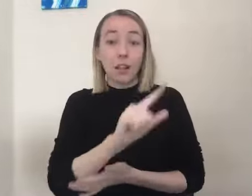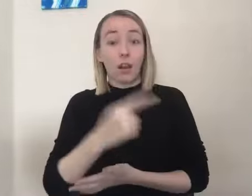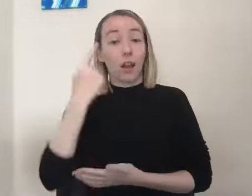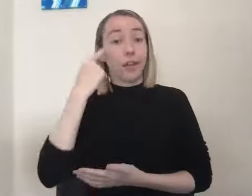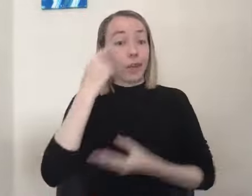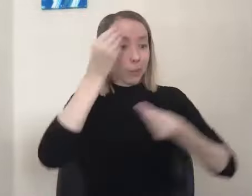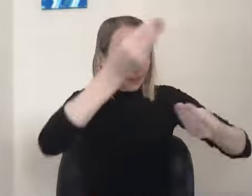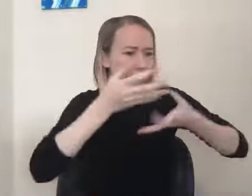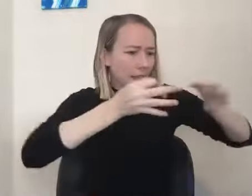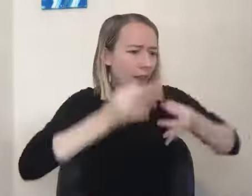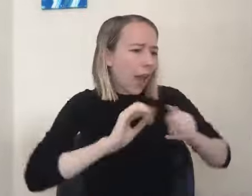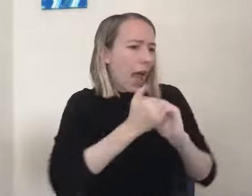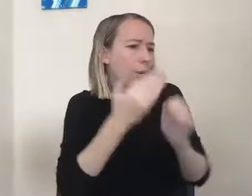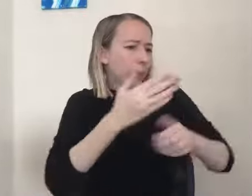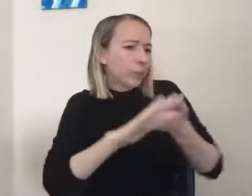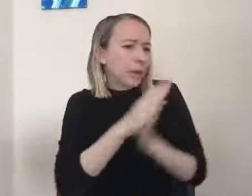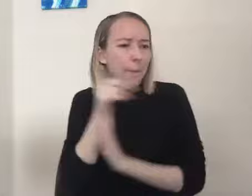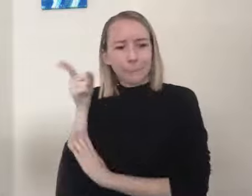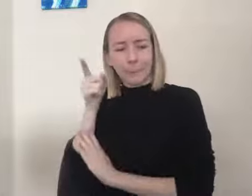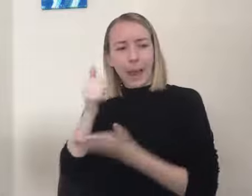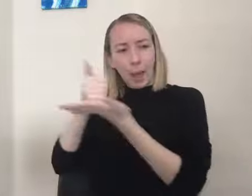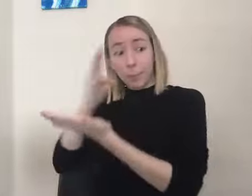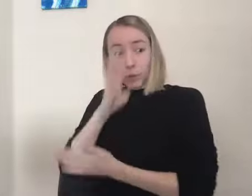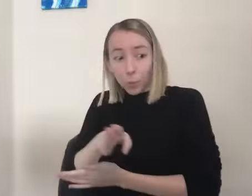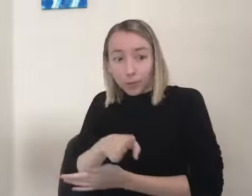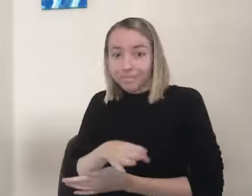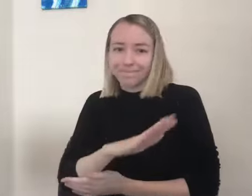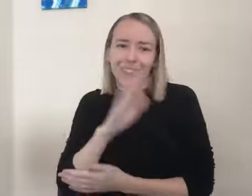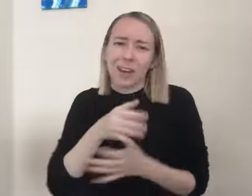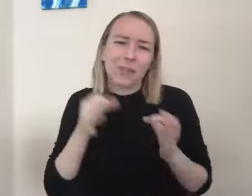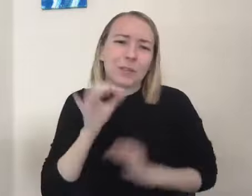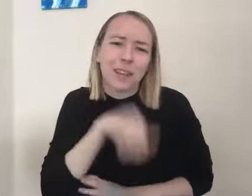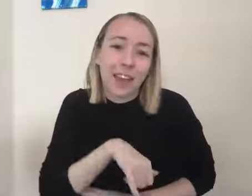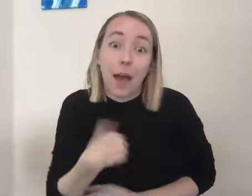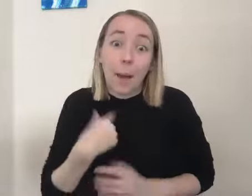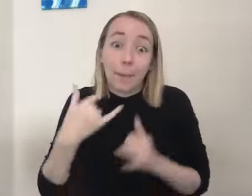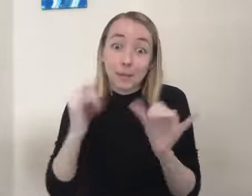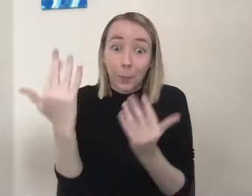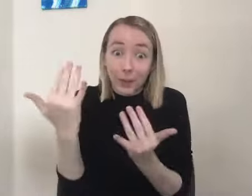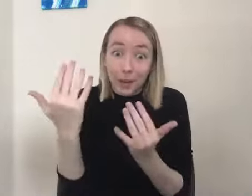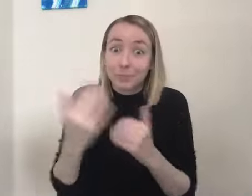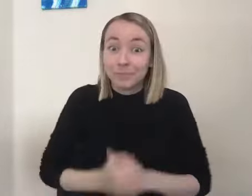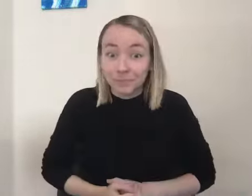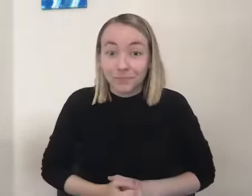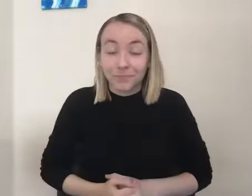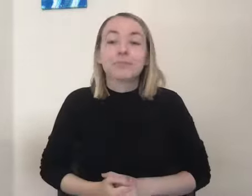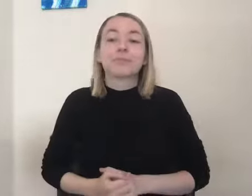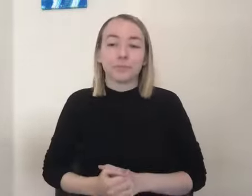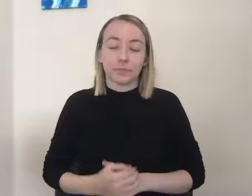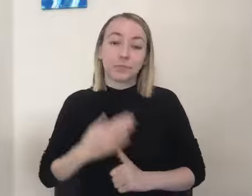I got into Al-Anon, and I came in on my knees. But I came in thinking Al-Anon would tell me how to get him sober. I'm still waiting on that bit